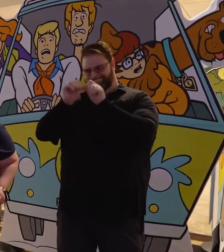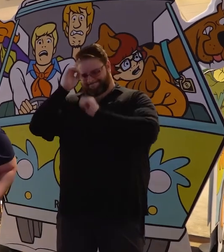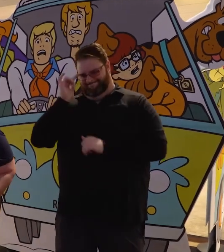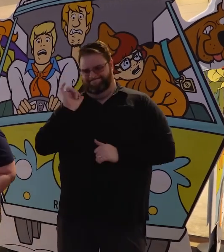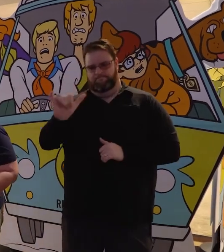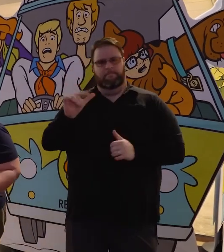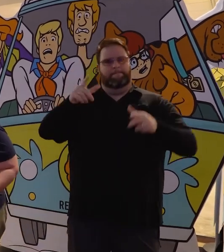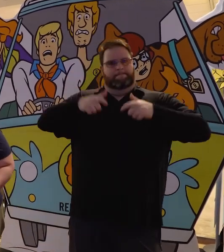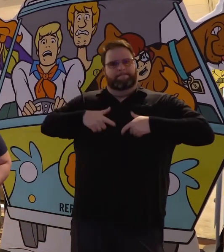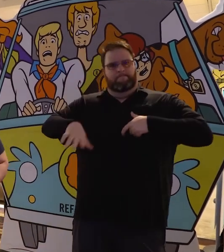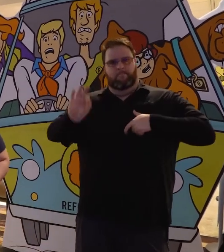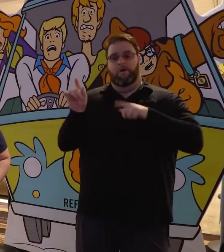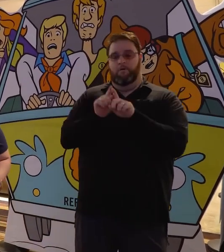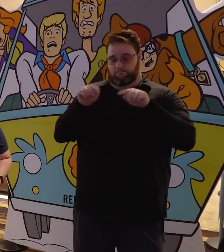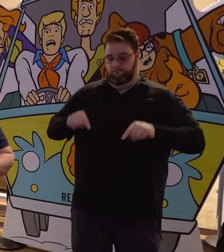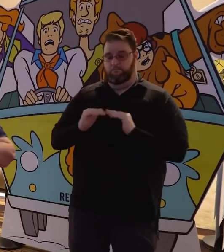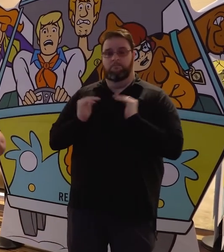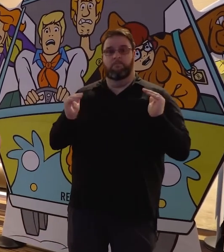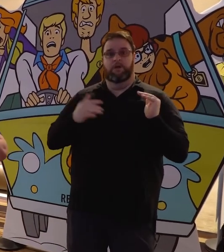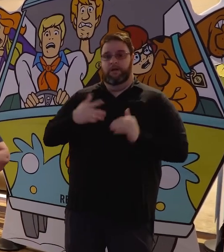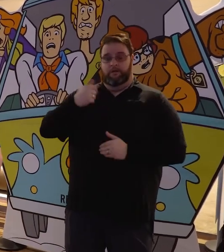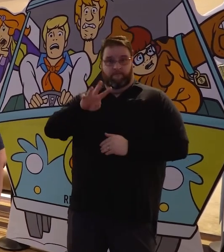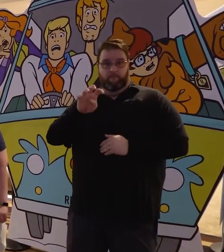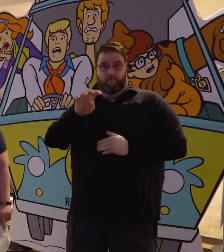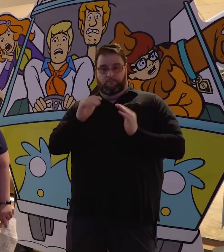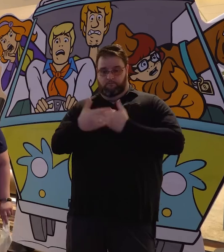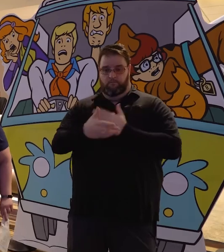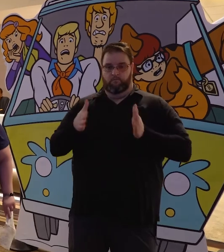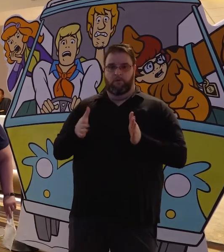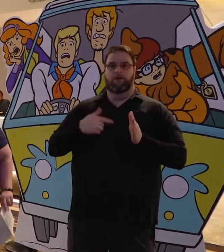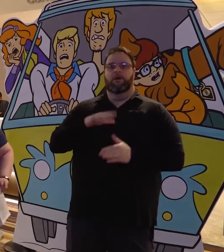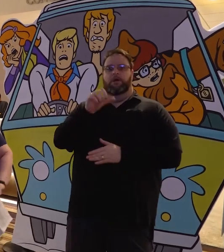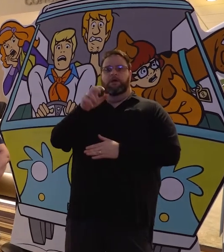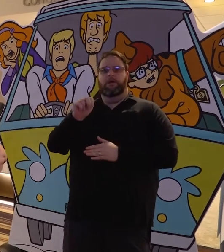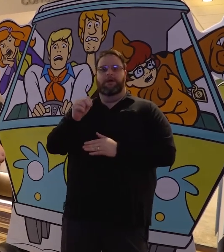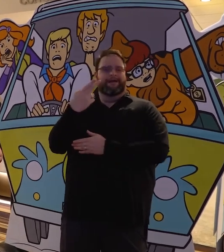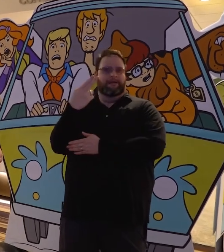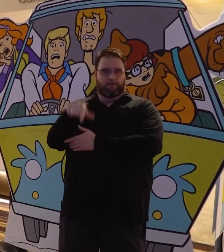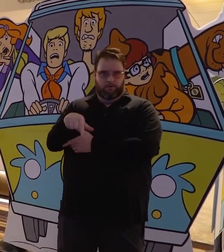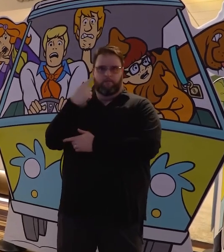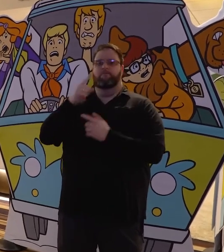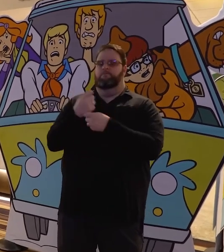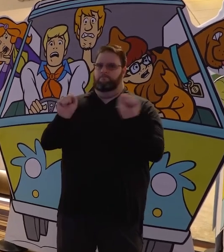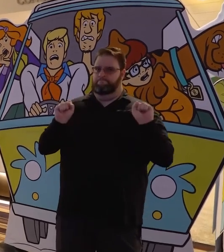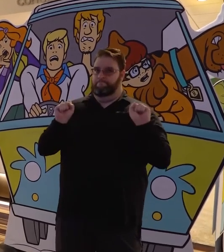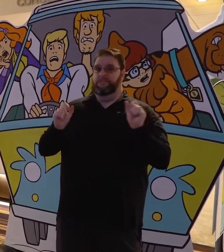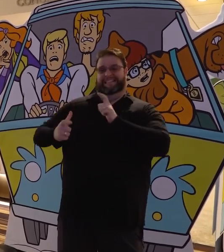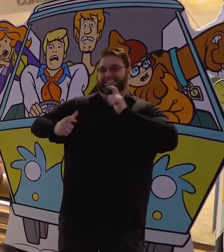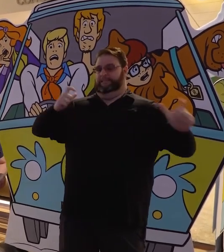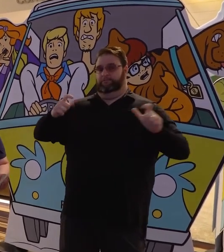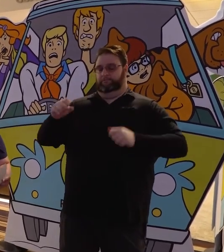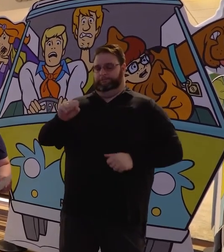pickup. Also on this level, in the 400s, is the con headquarters for safety. So the